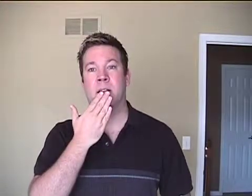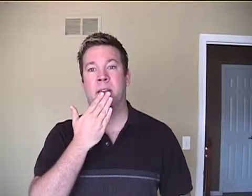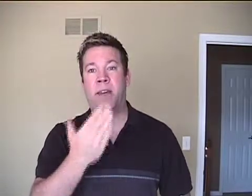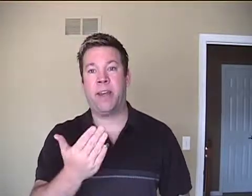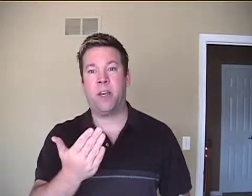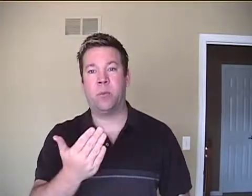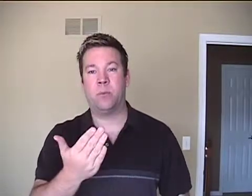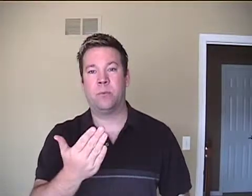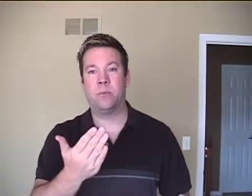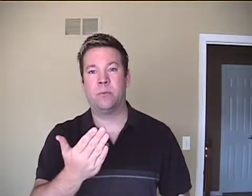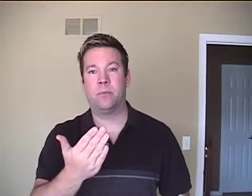Thank you.